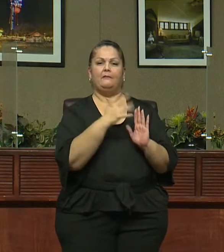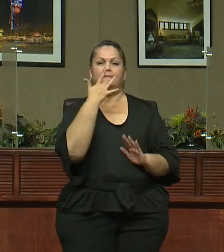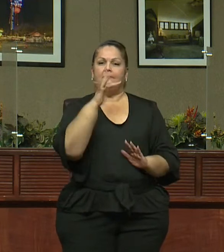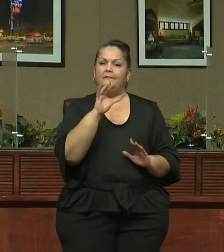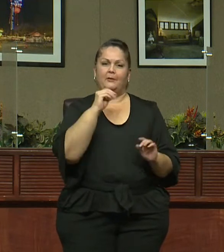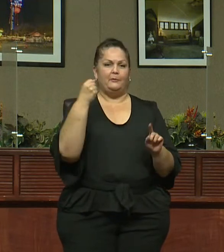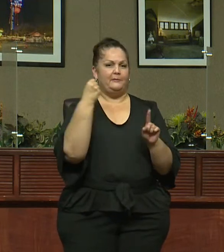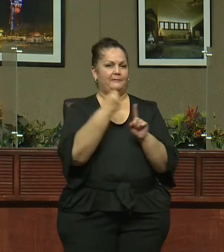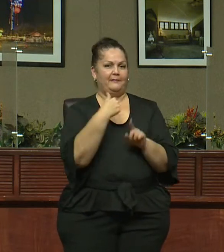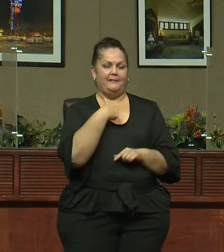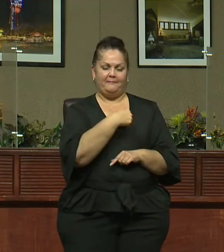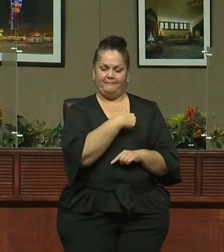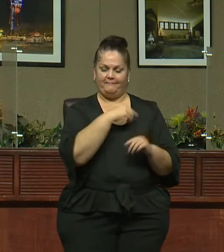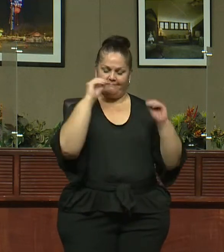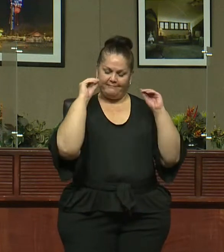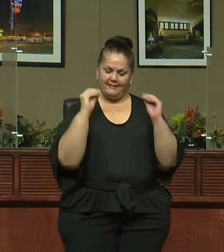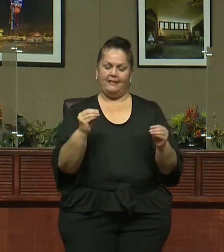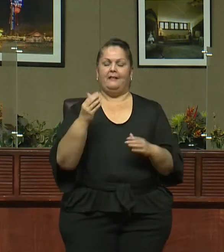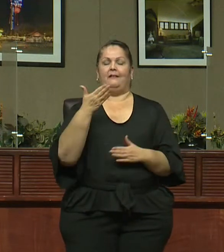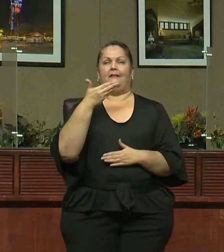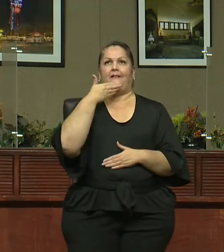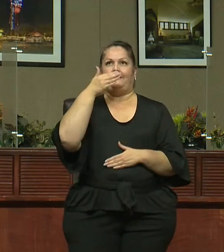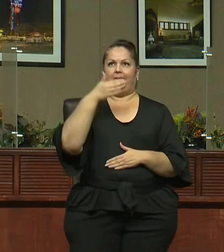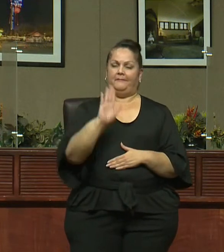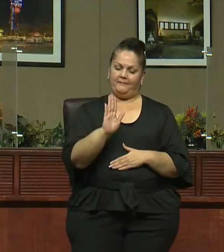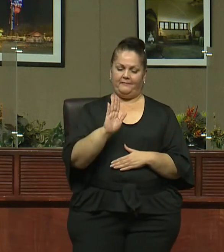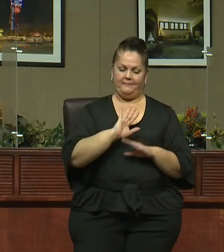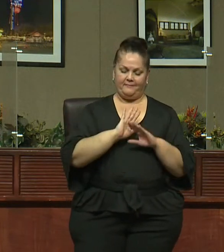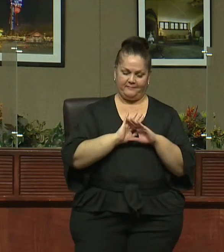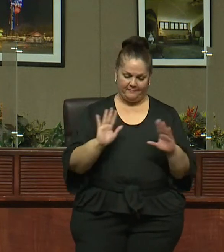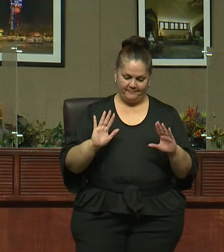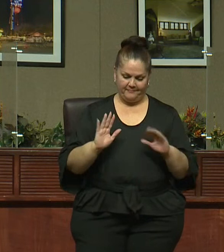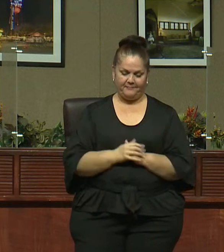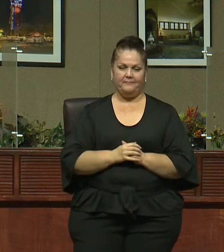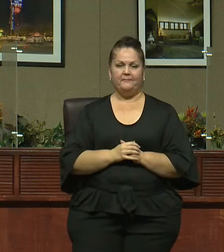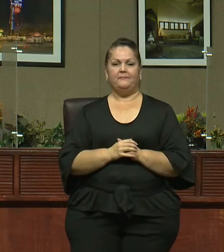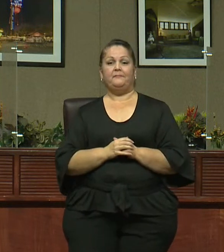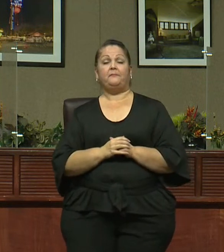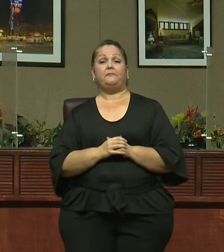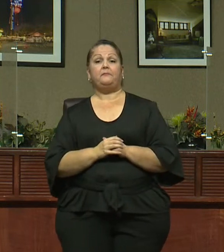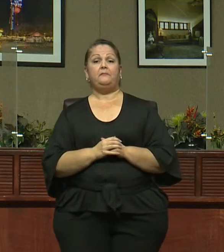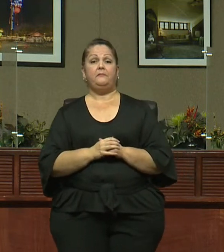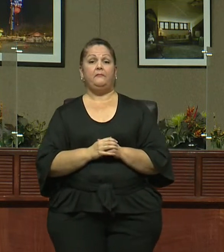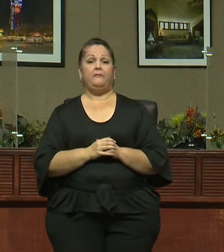directly impacted us here within the Central Florida area.